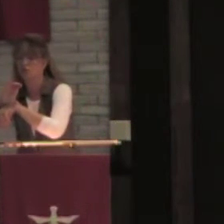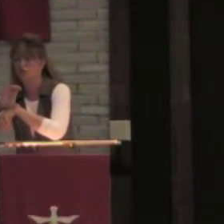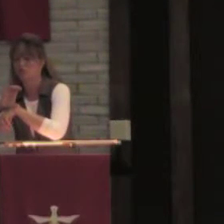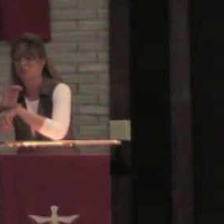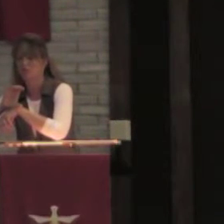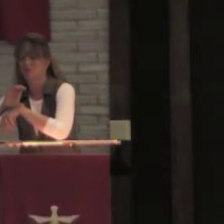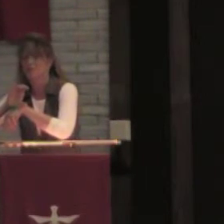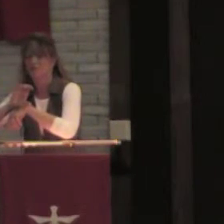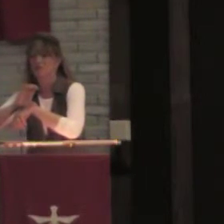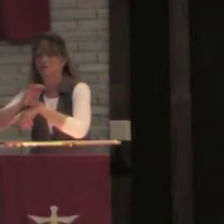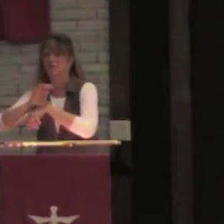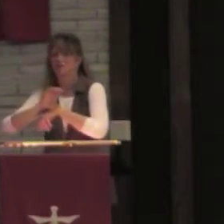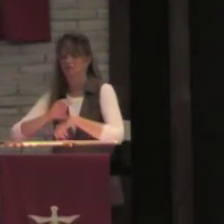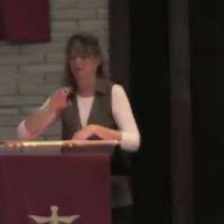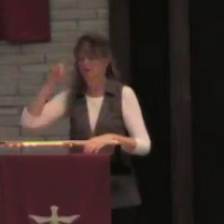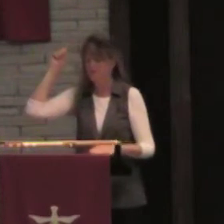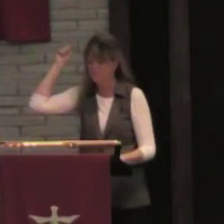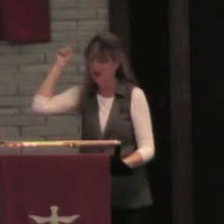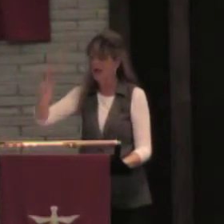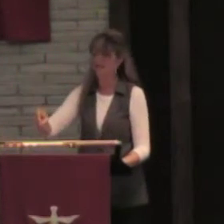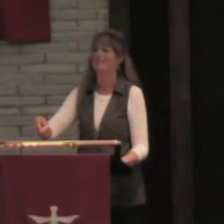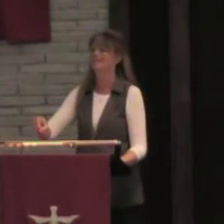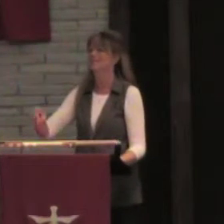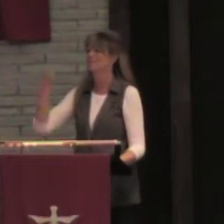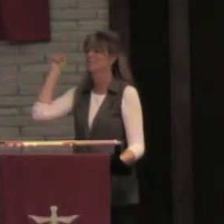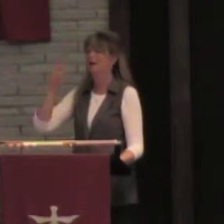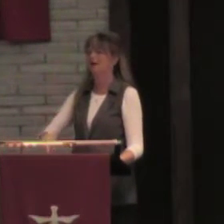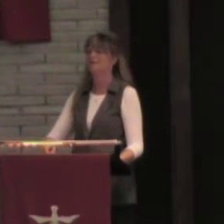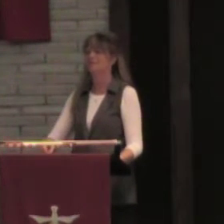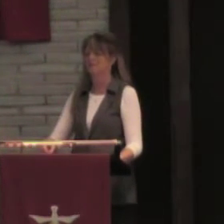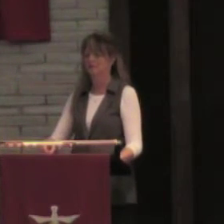and be in church. You must.